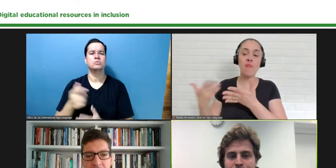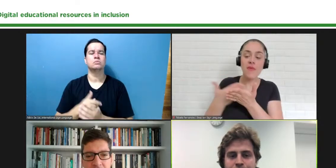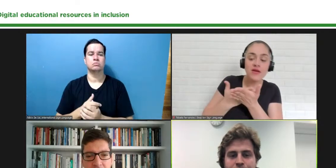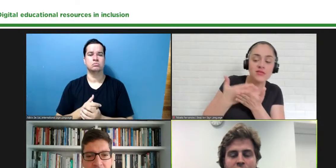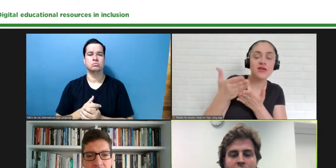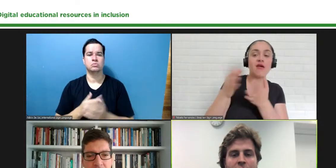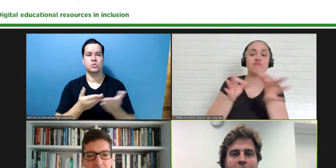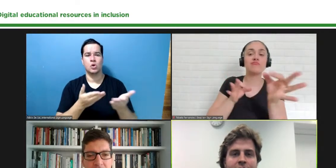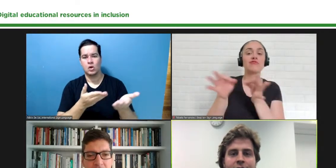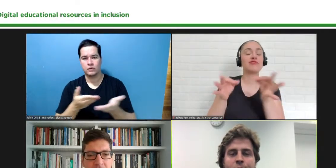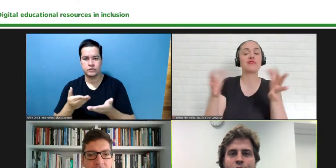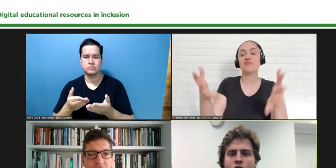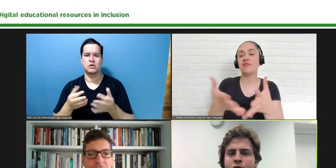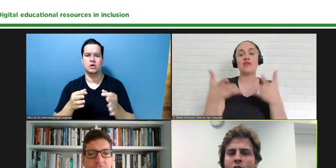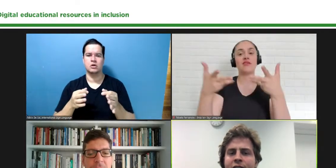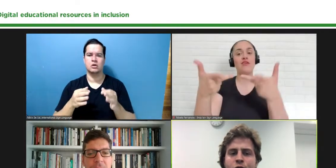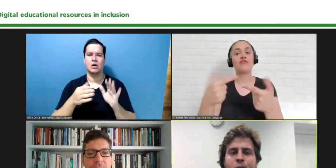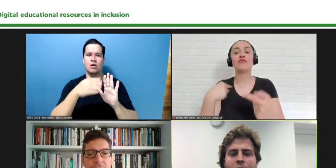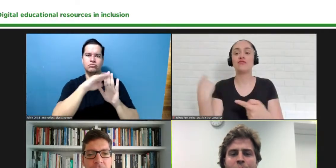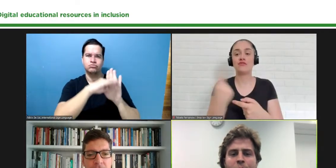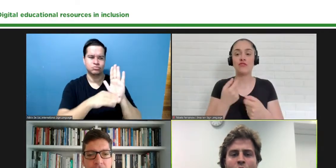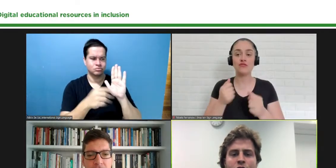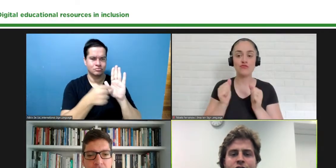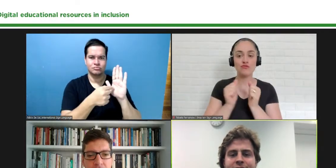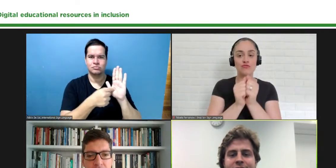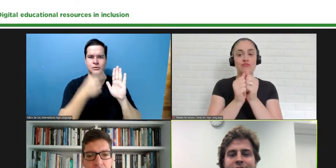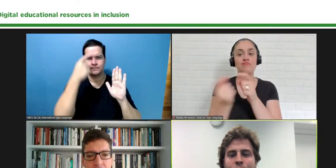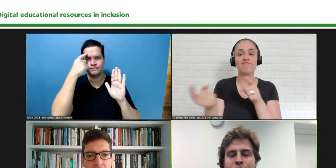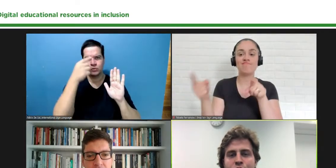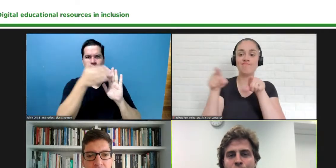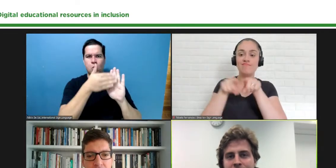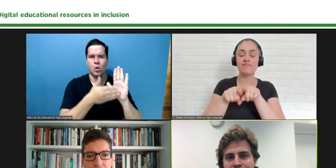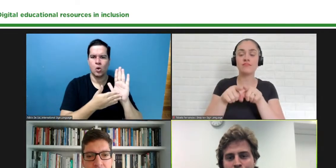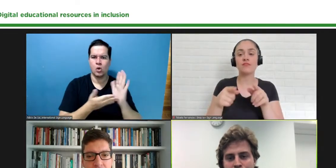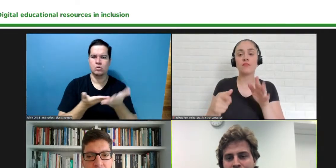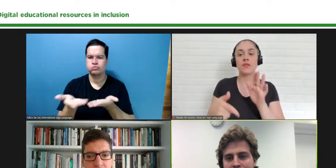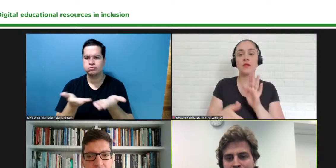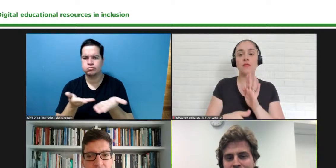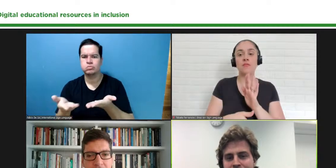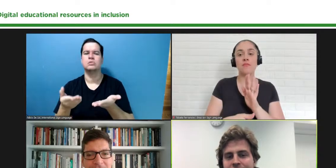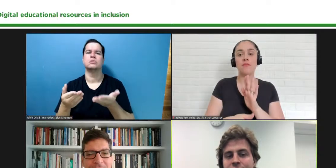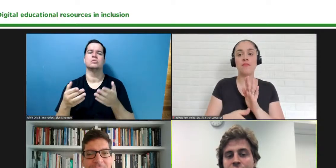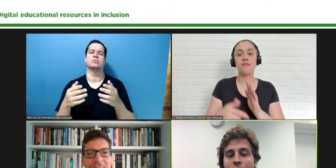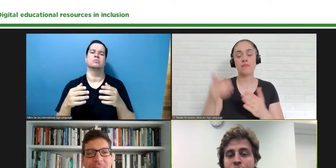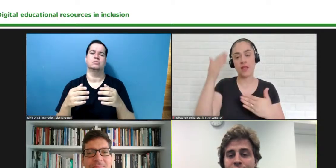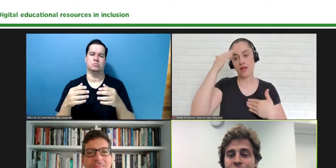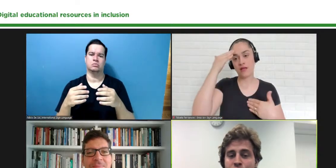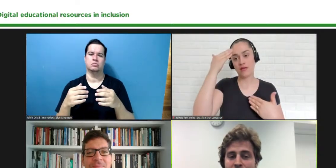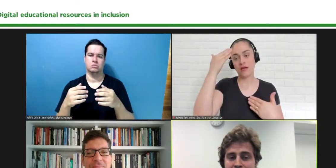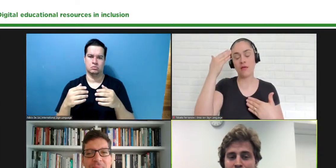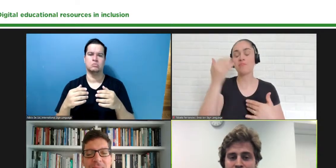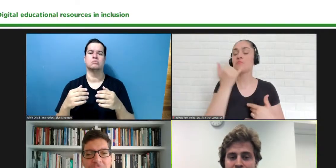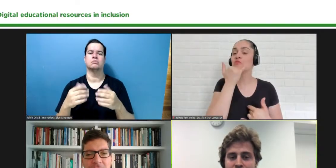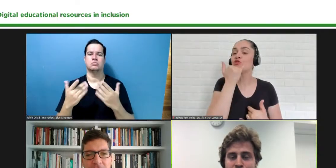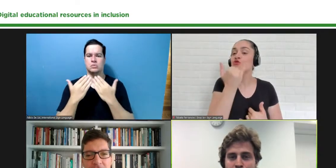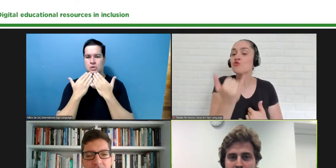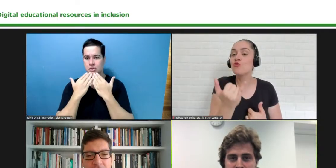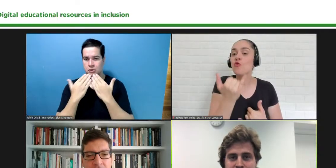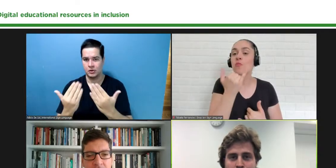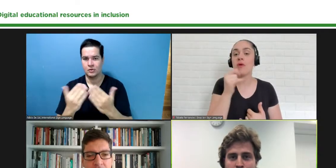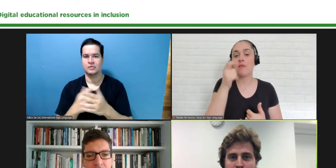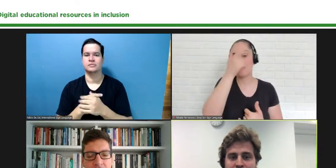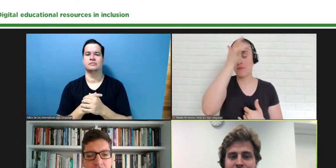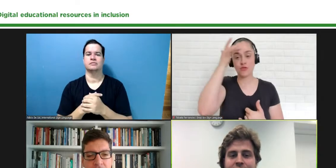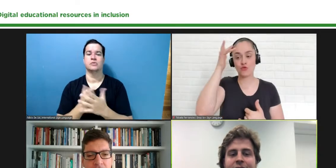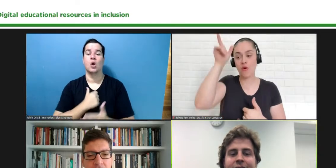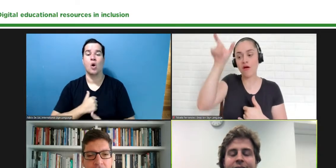for. First of all, I have to apologize in the name of Sumita Kunashakaran. She's our civil society manager here at the